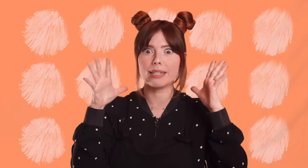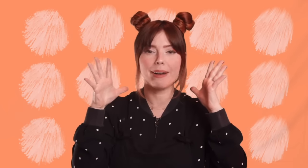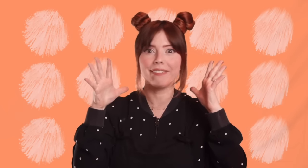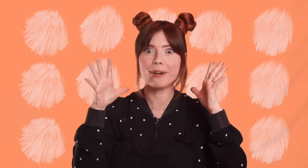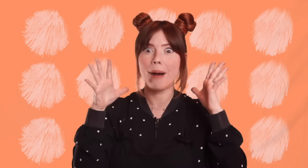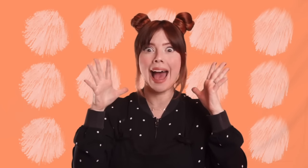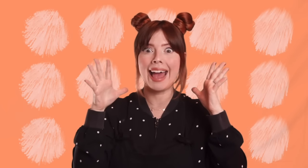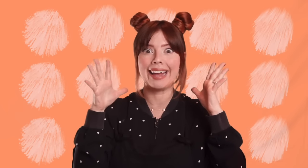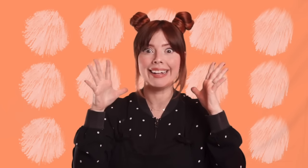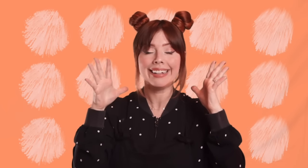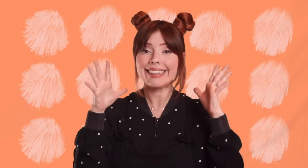Muffet away.